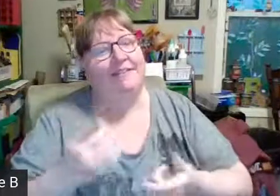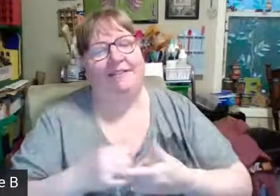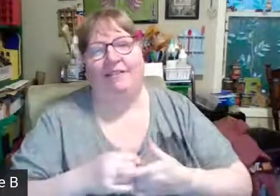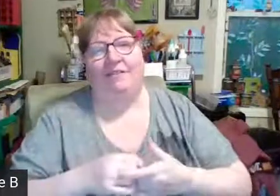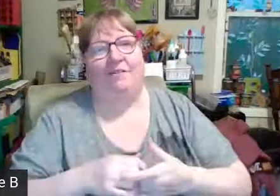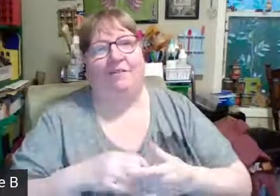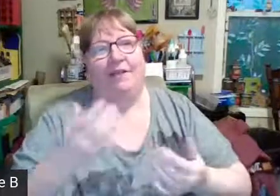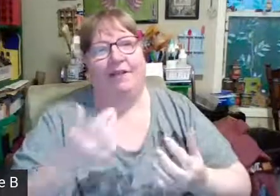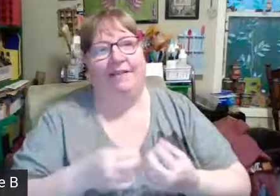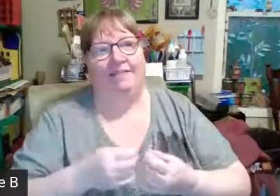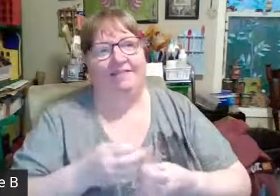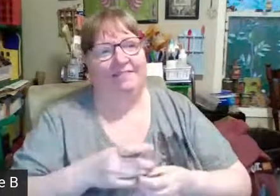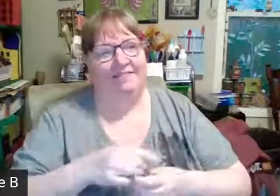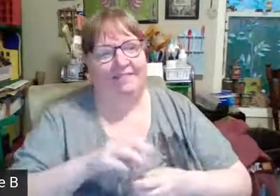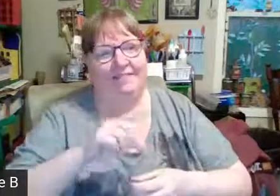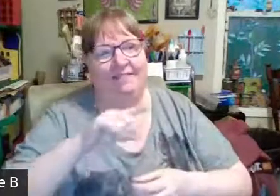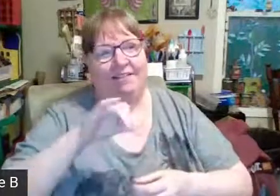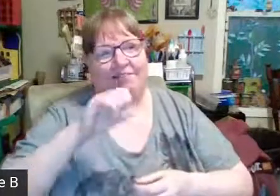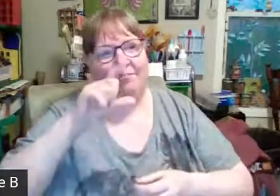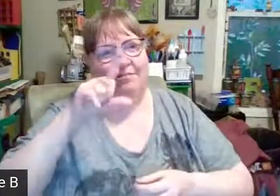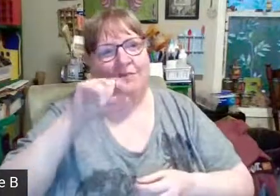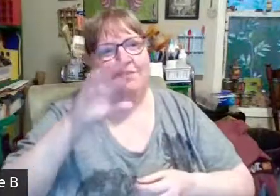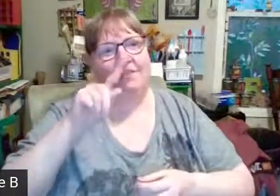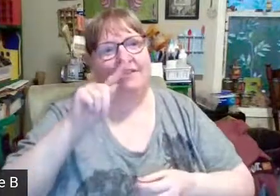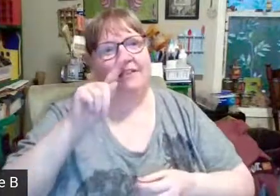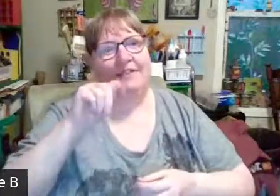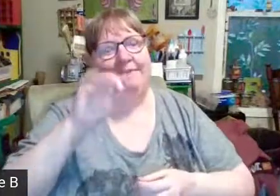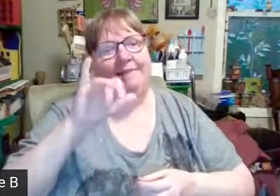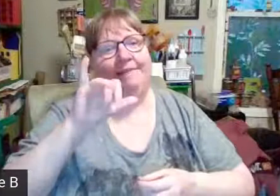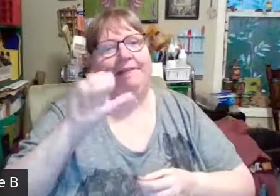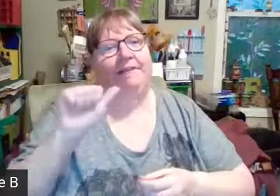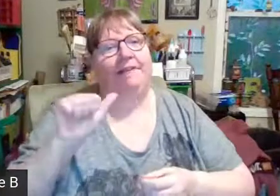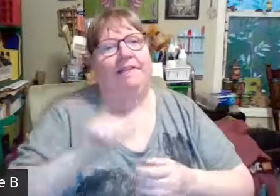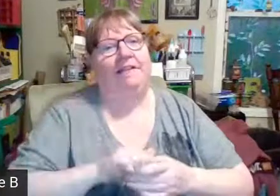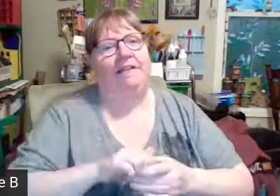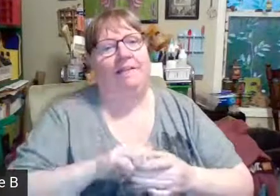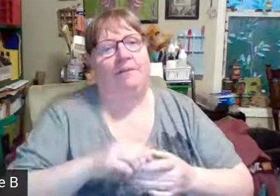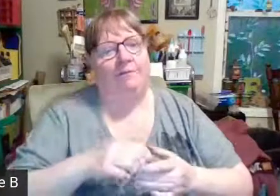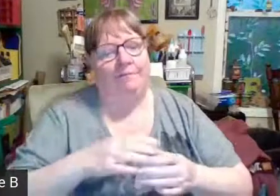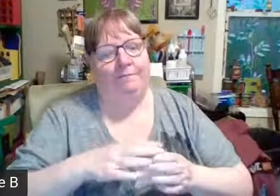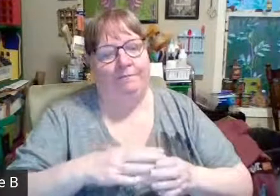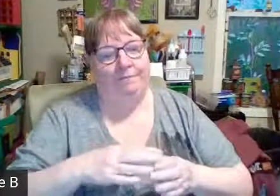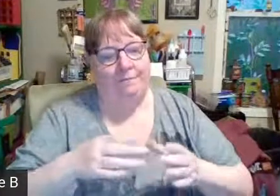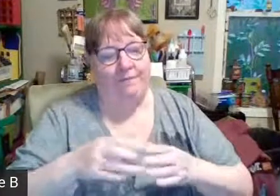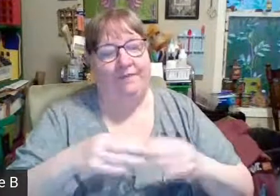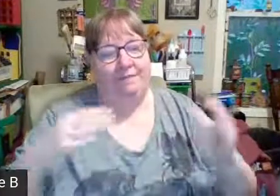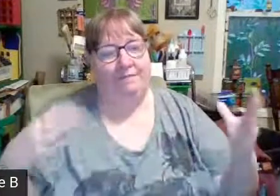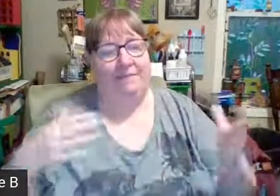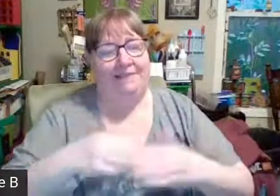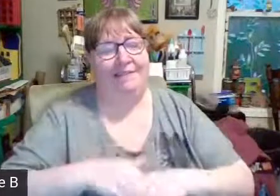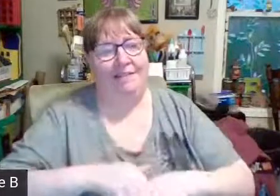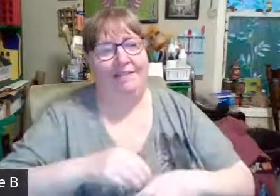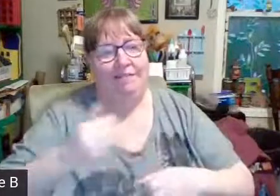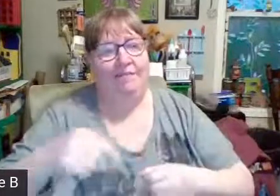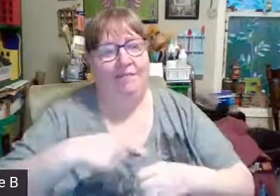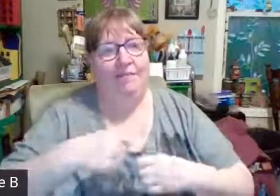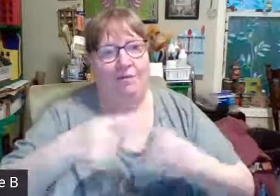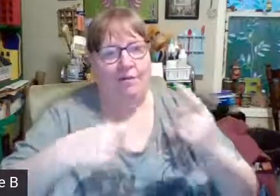are sent, right? I love that I don't have to stress as much about carrying the smile list or carrying the packages